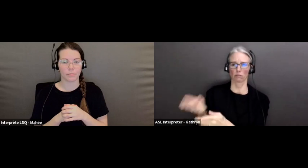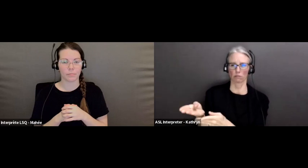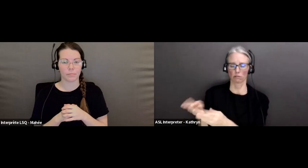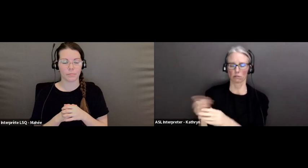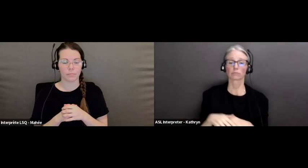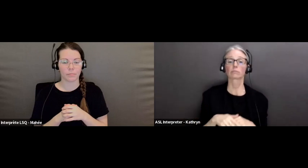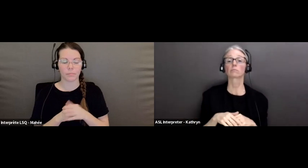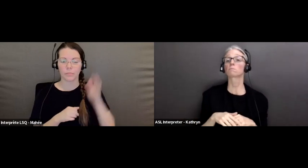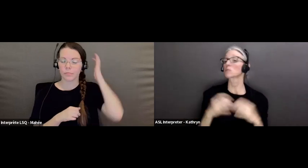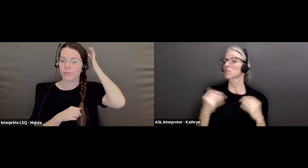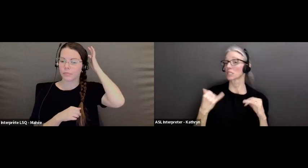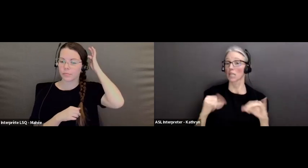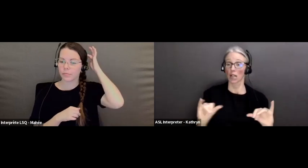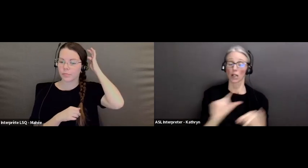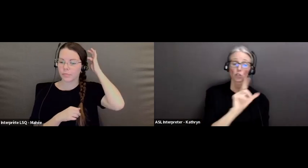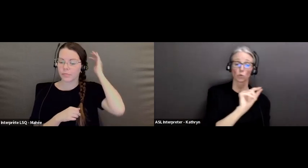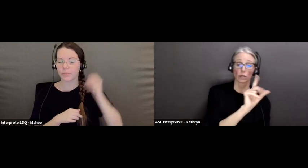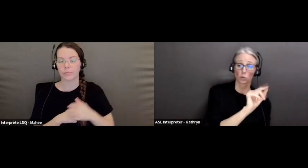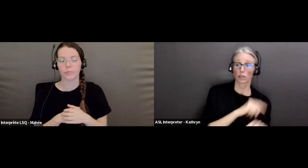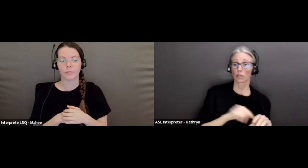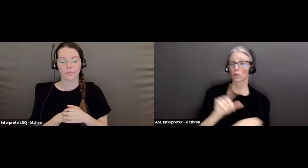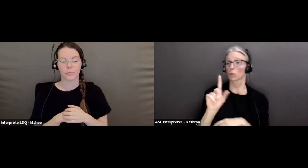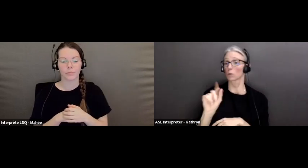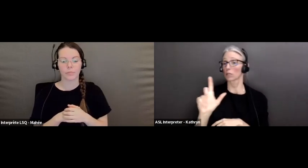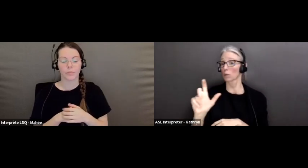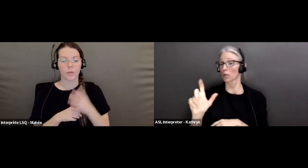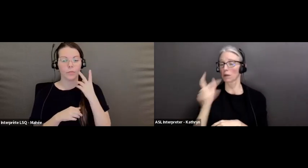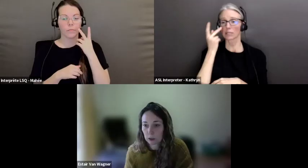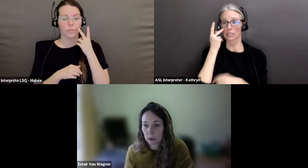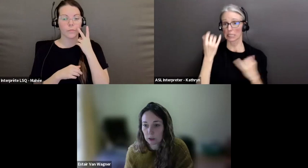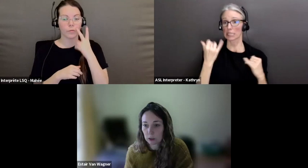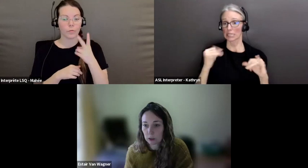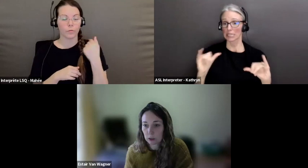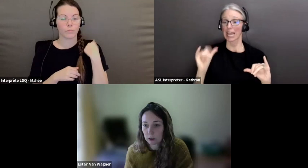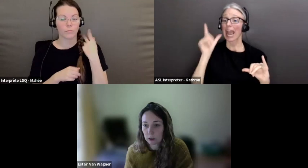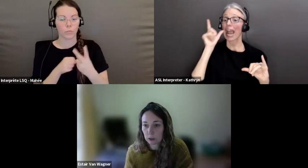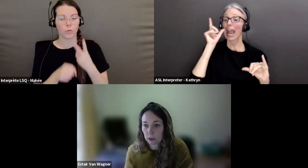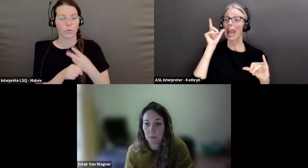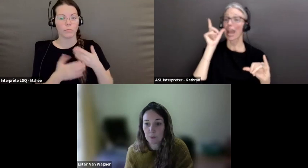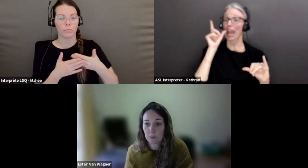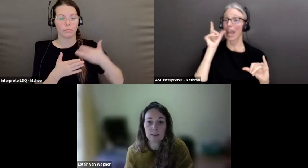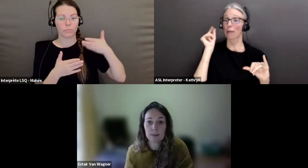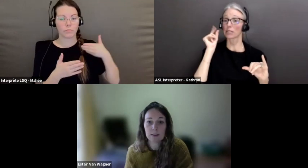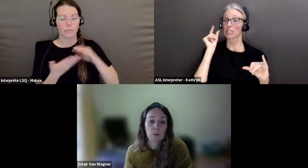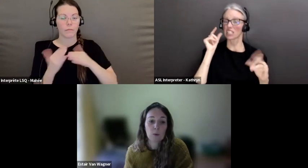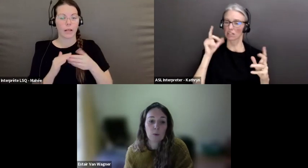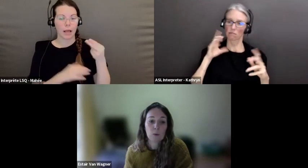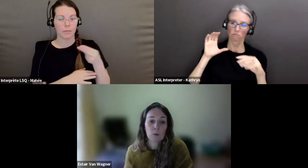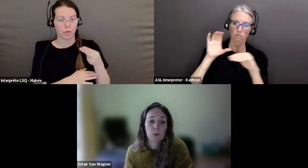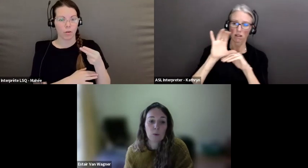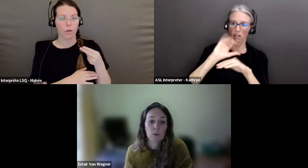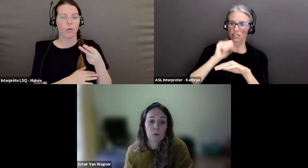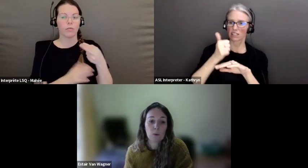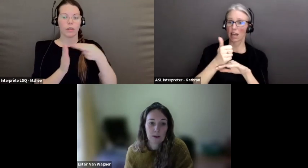and 2021, Hamilton enforce restrictions on the size of encampments. We